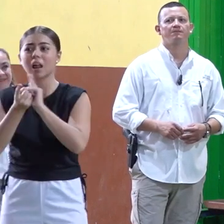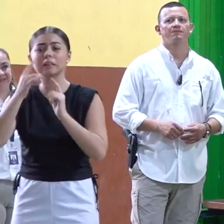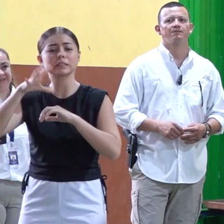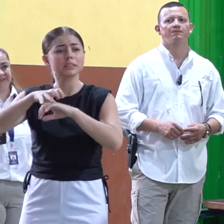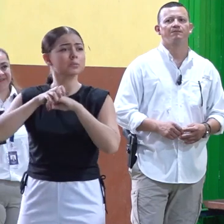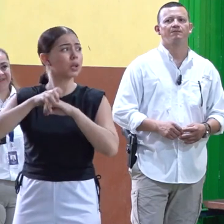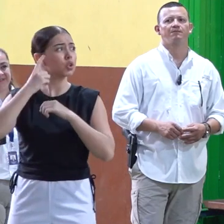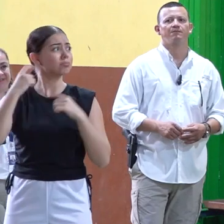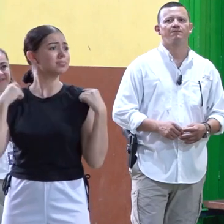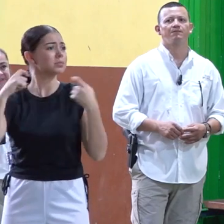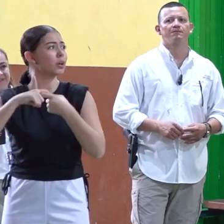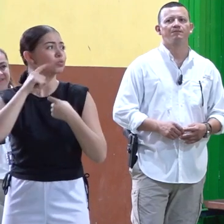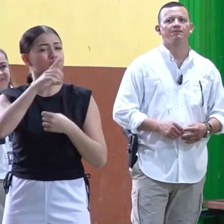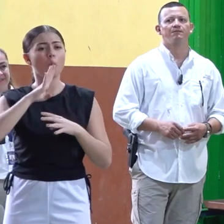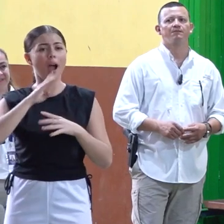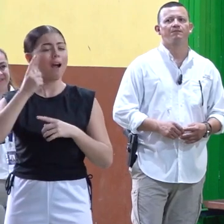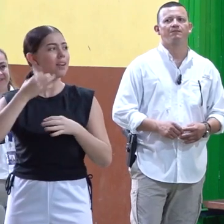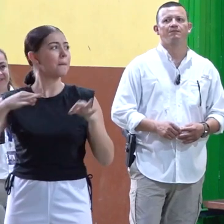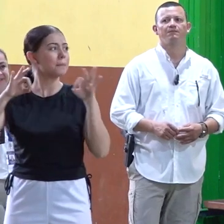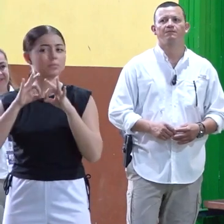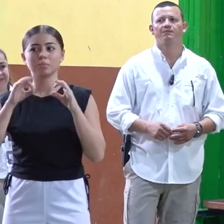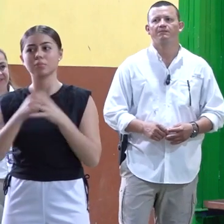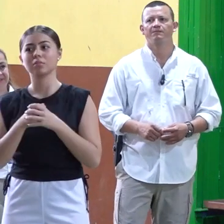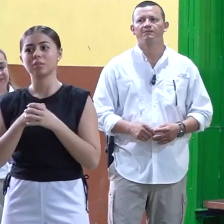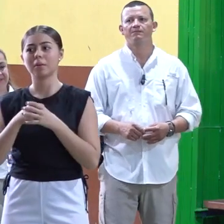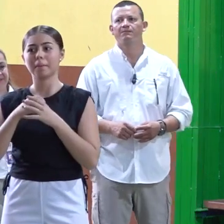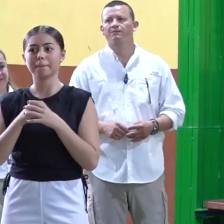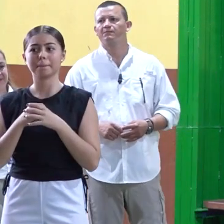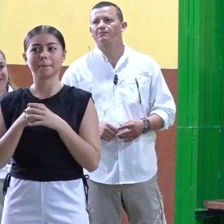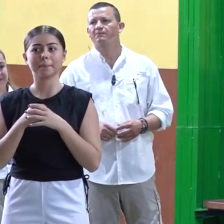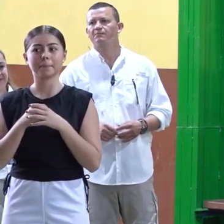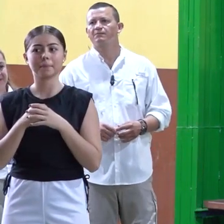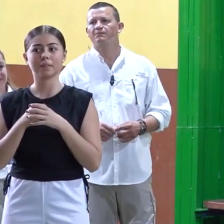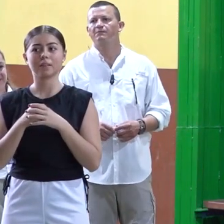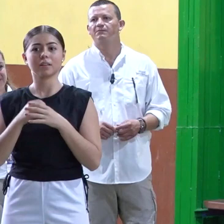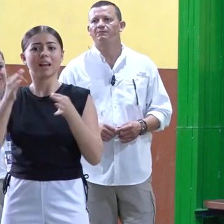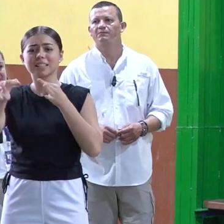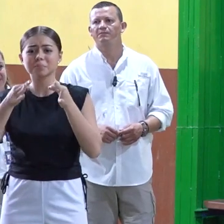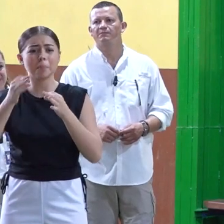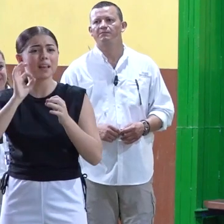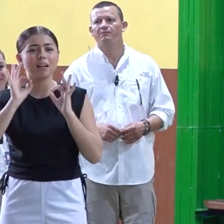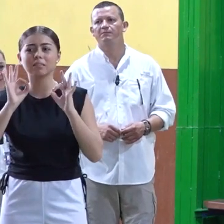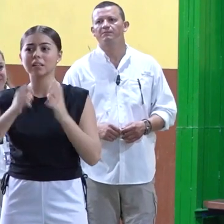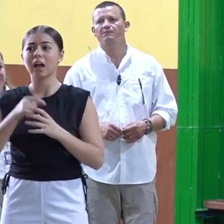to English, she speaks better than the average, how old are you? I'm 17 years old. Than the